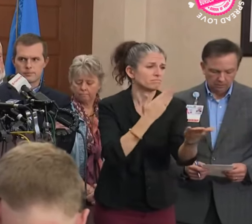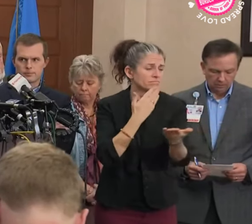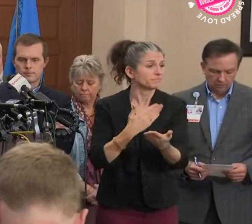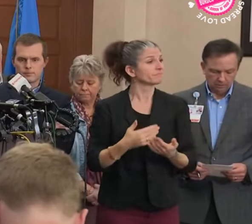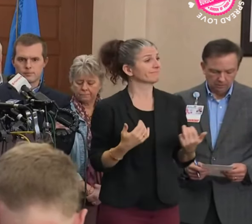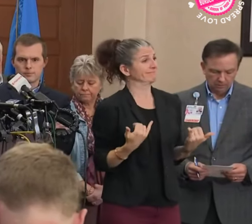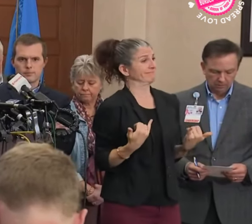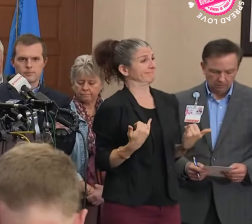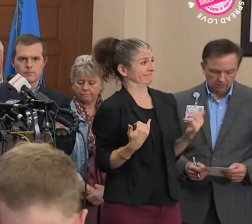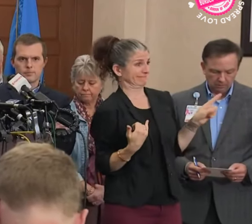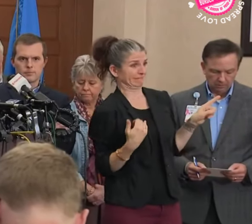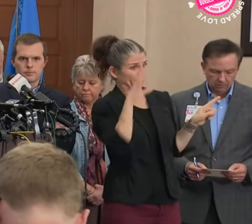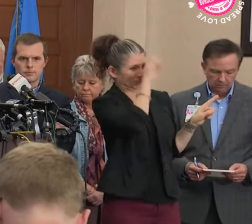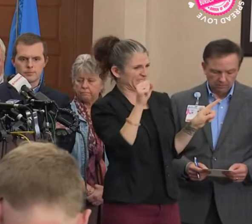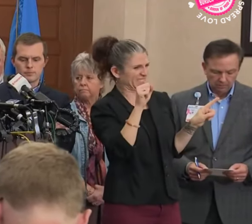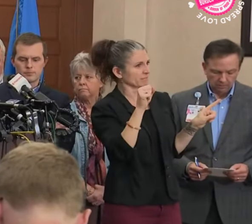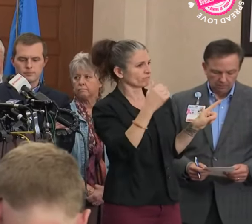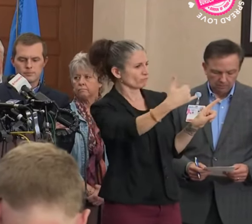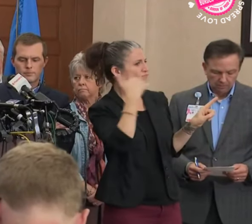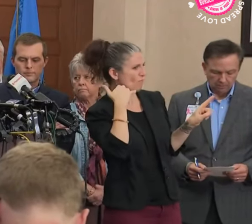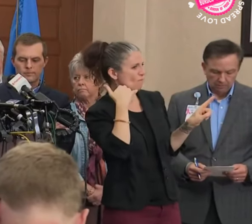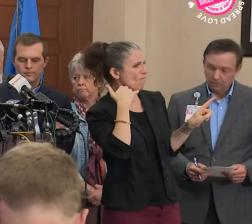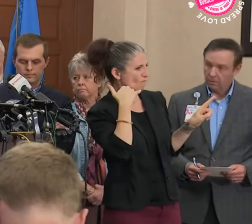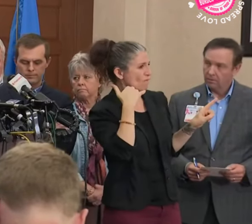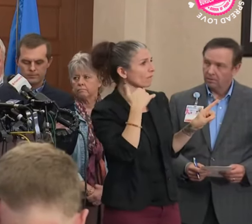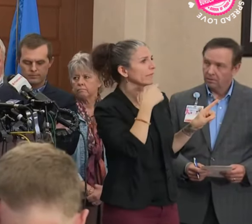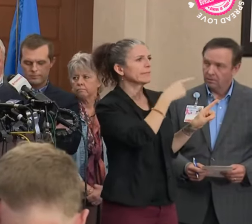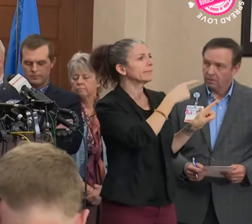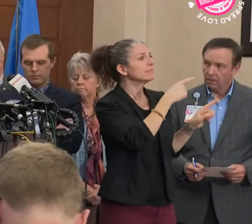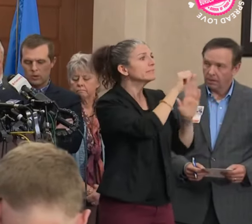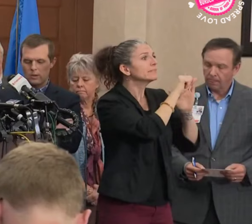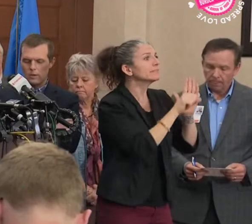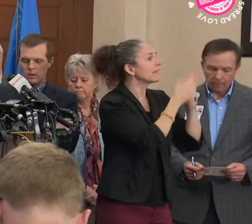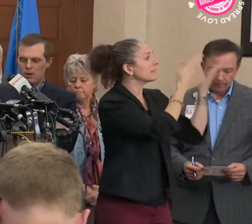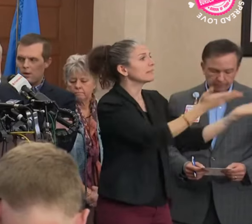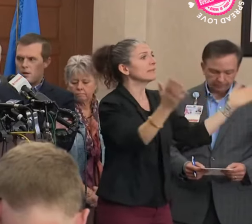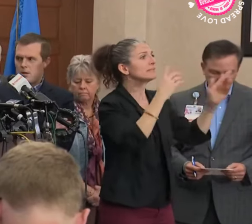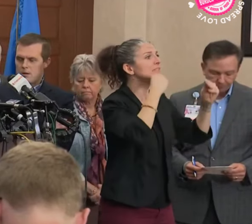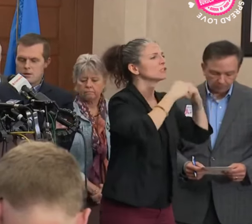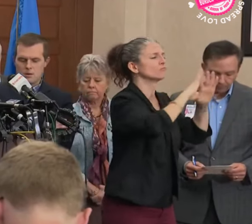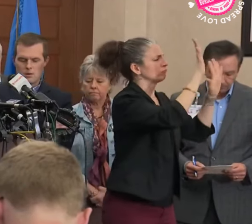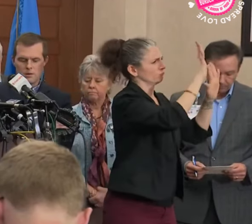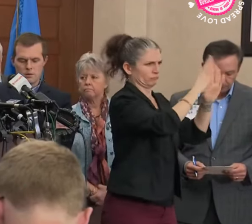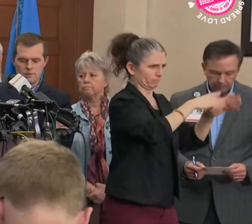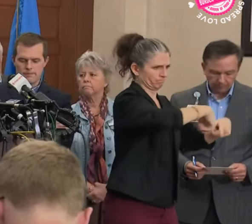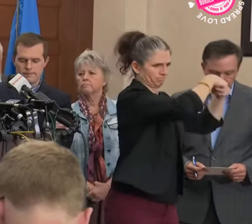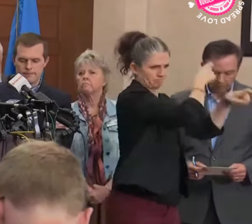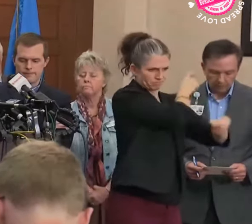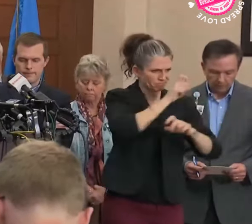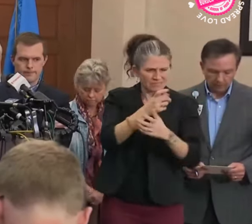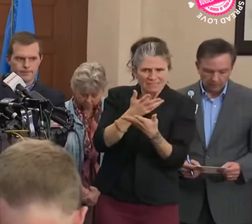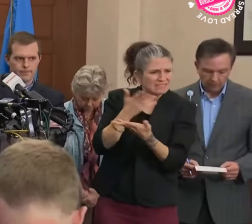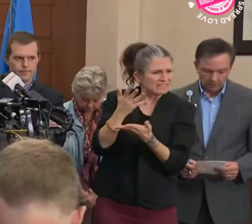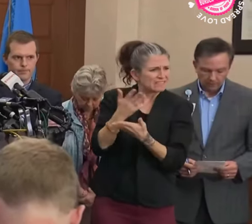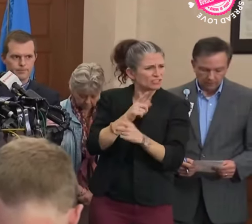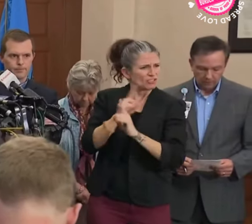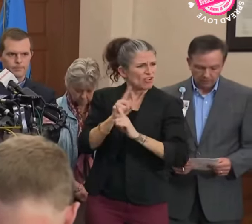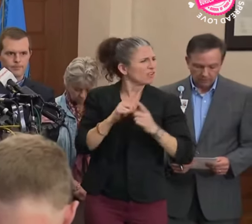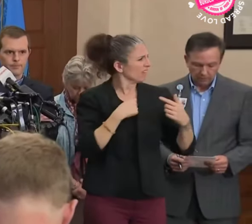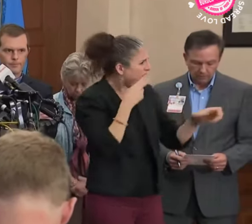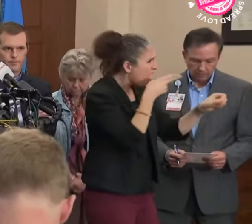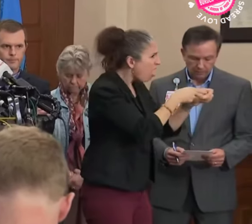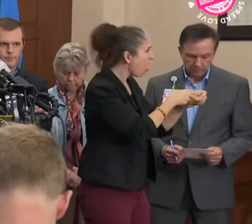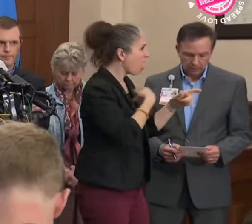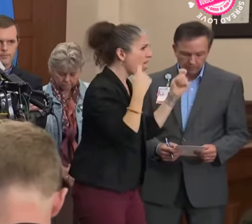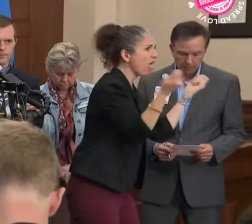He stepped out at the state dinner with the Australian Prime Minister to offer any help that the federal government